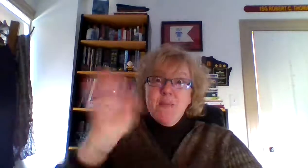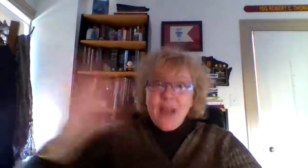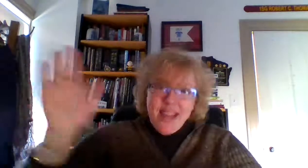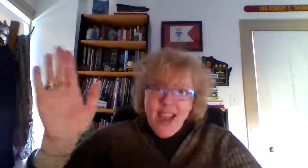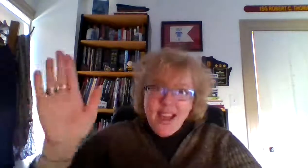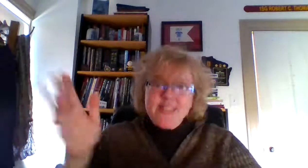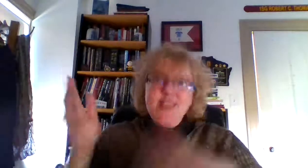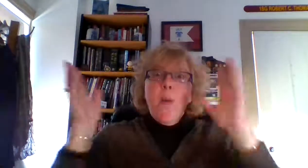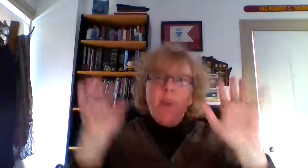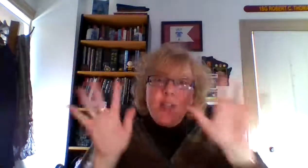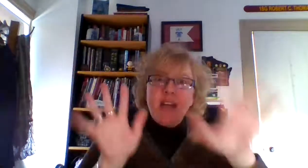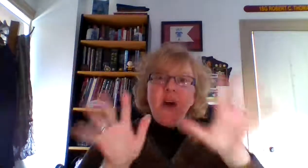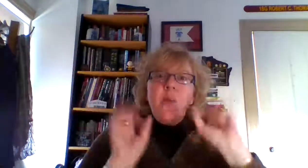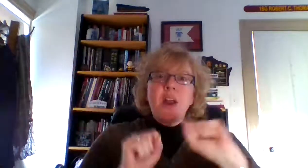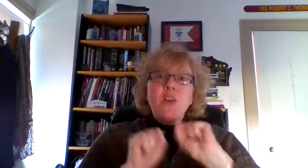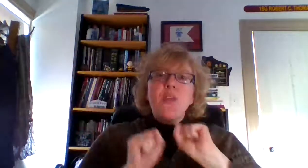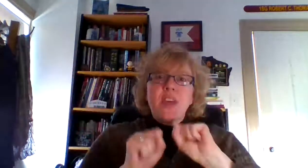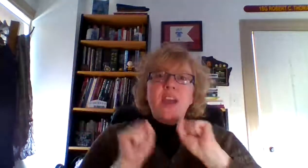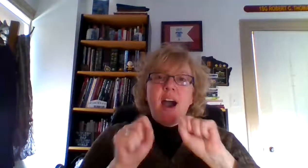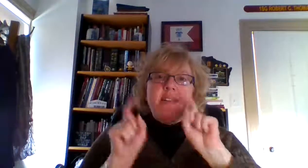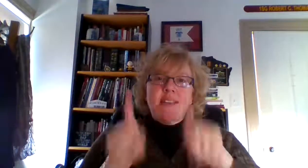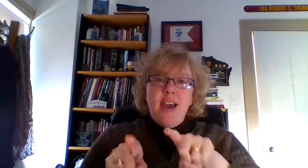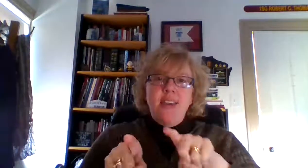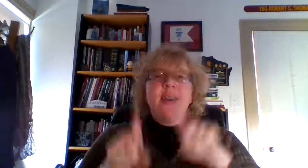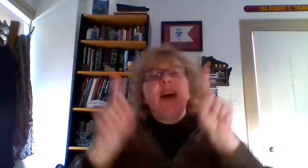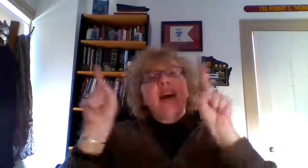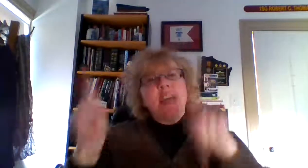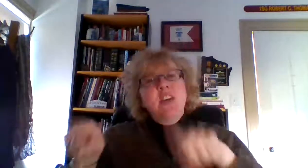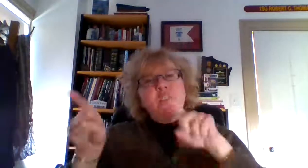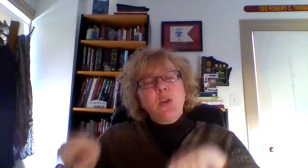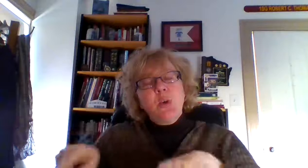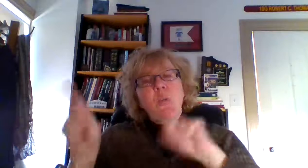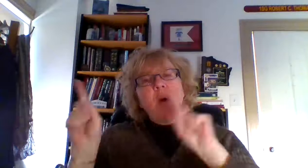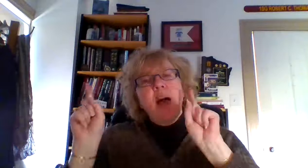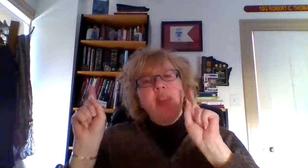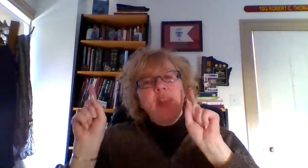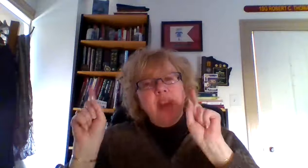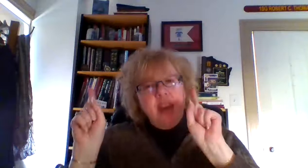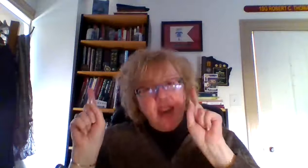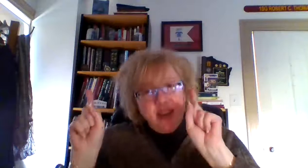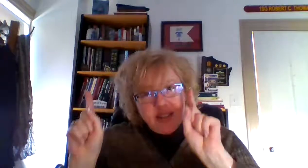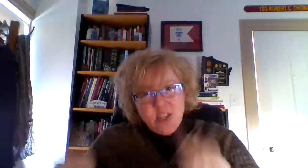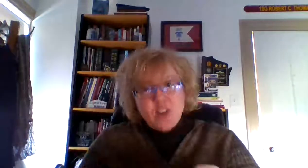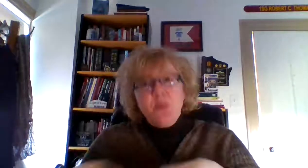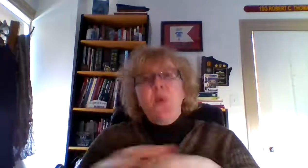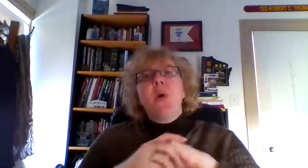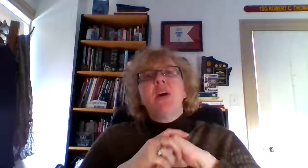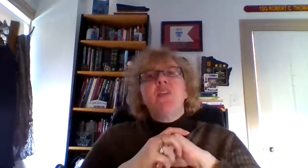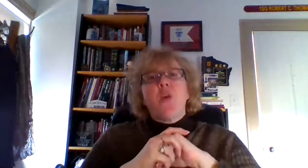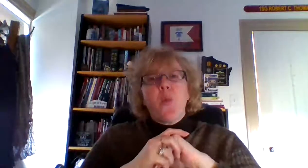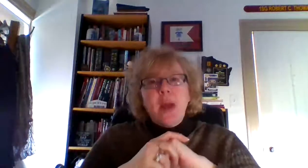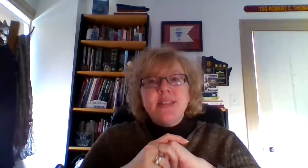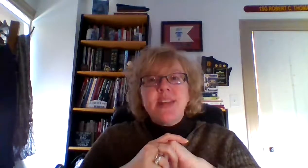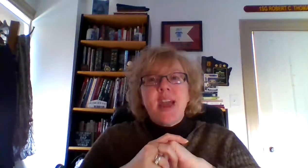Bye, guys. Put down whatever you think I said into the discussion board for Wednesday of